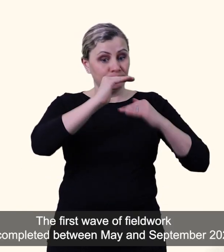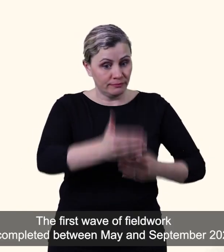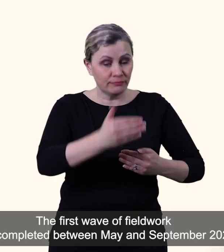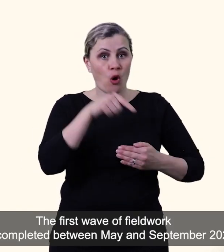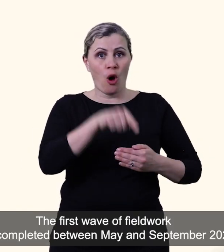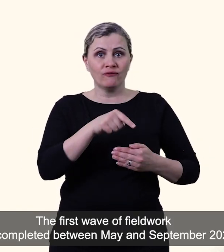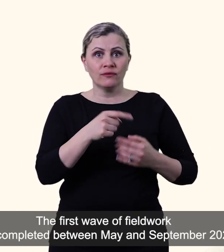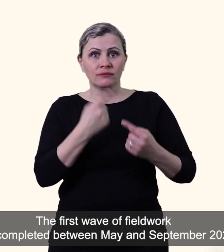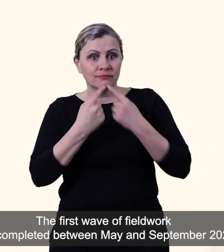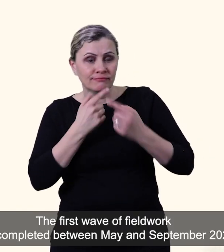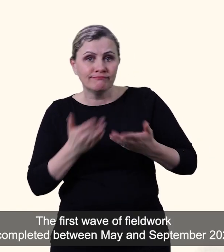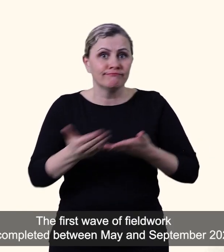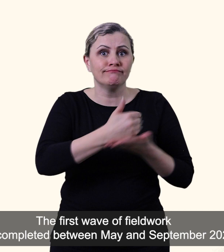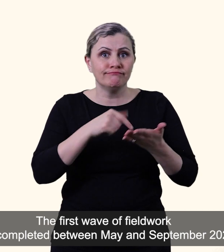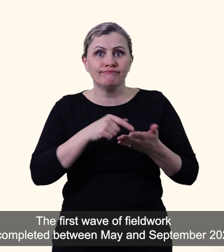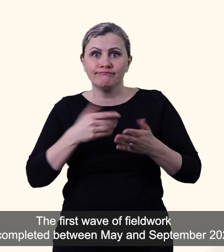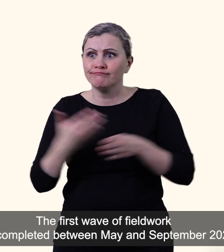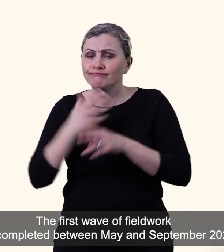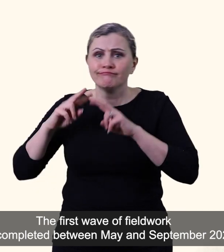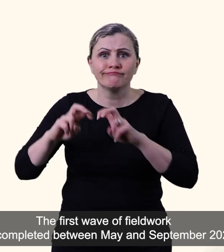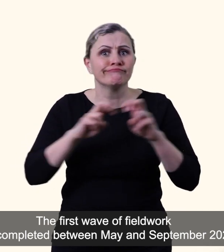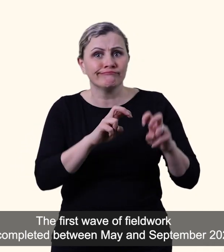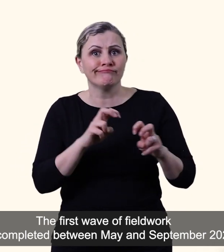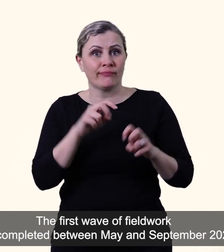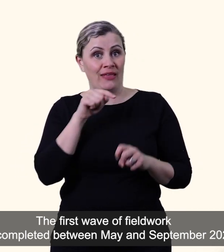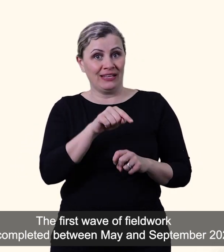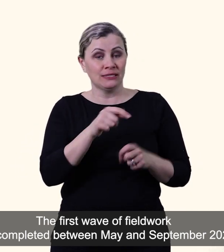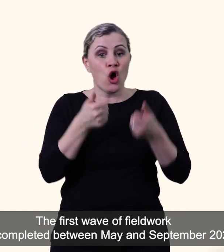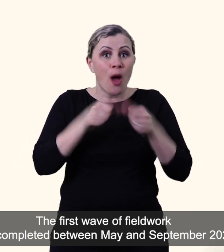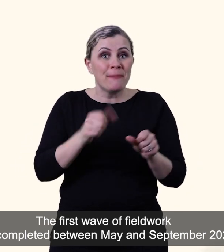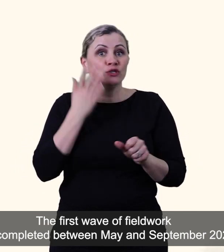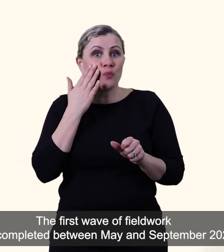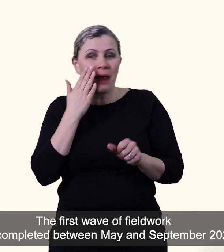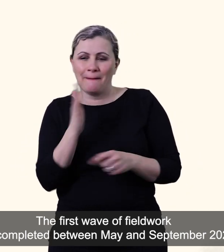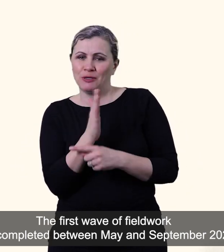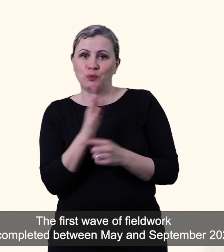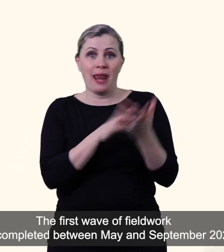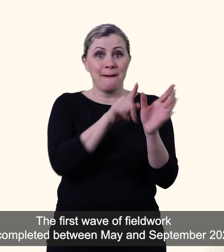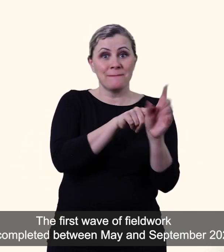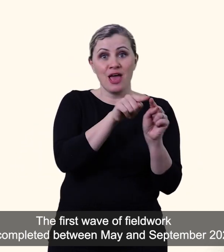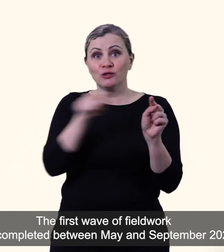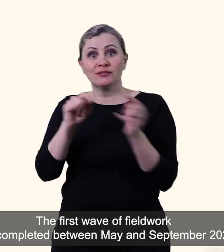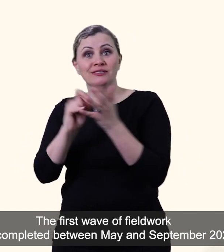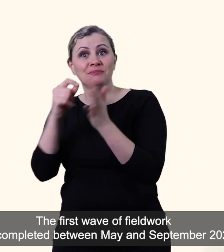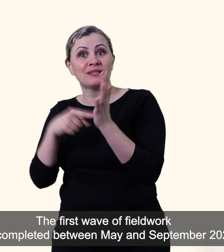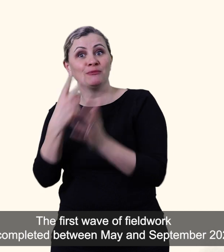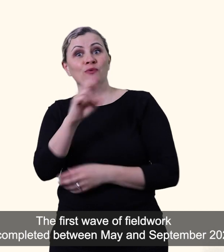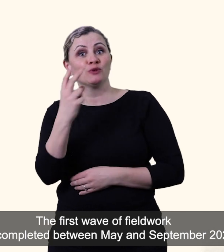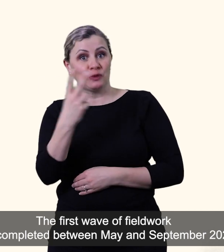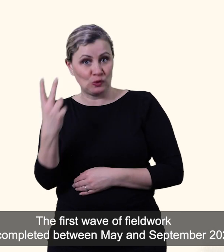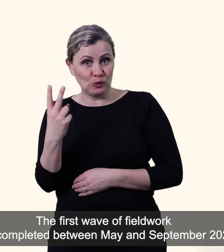The first wave of fieldwork was completed between May and September 2022